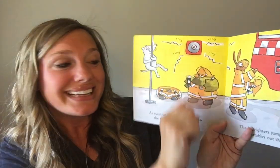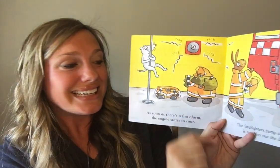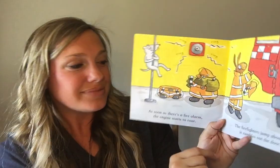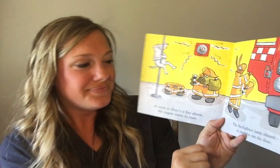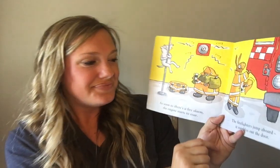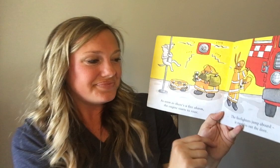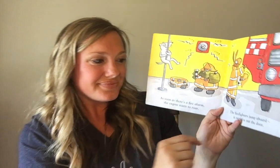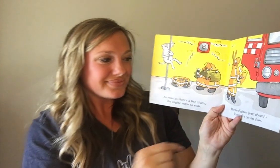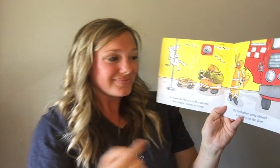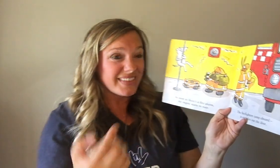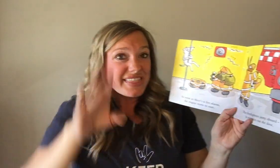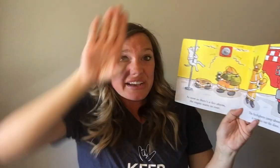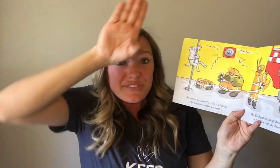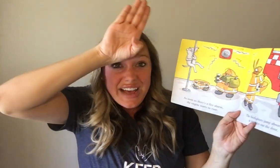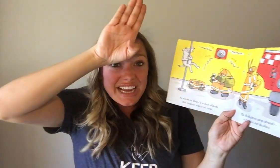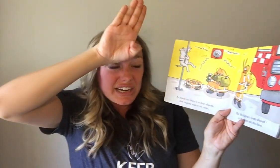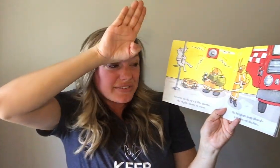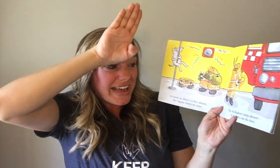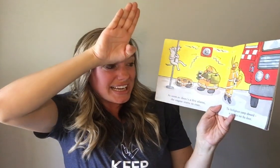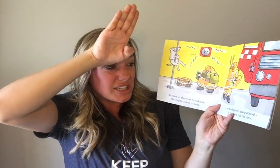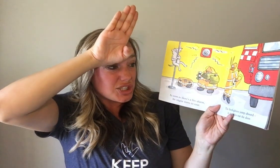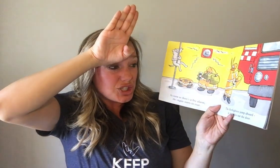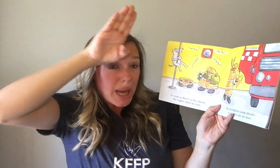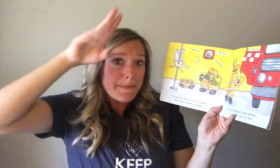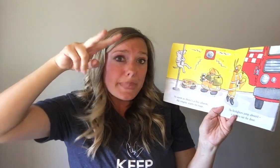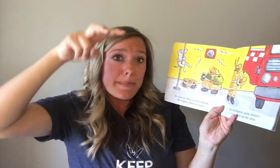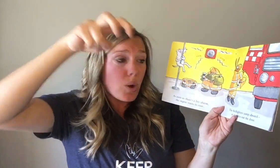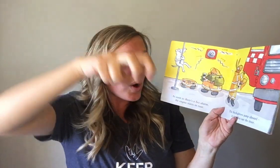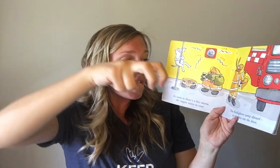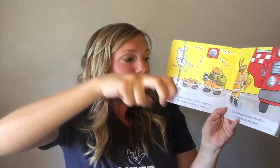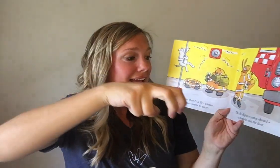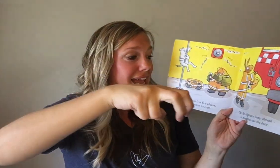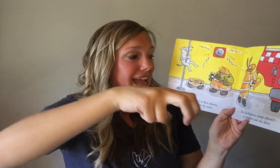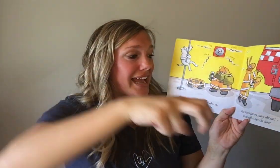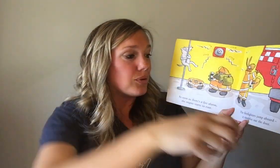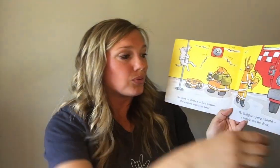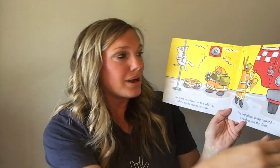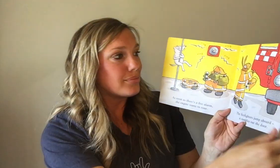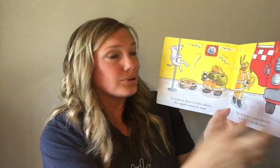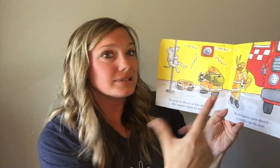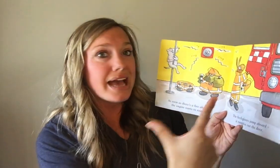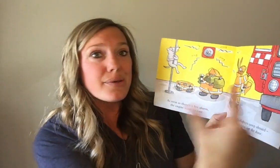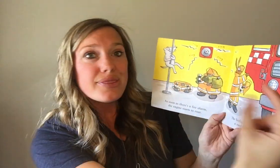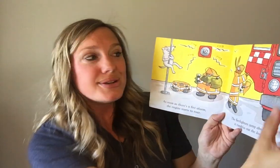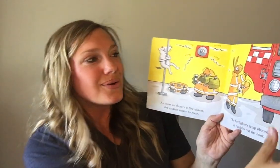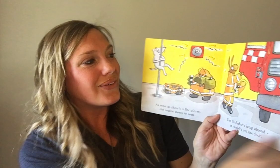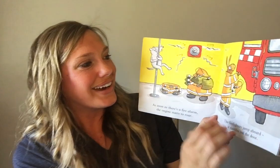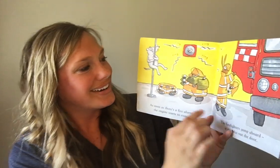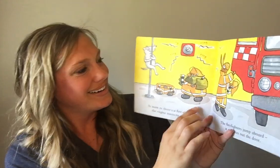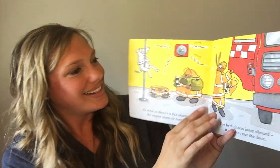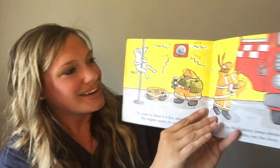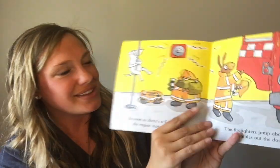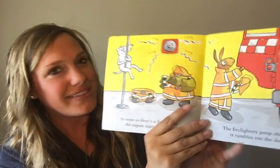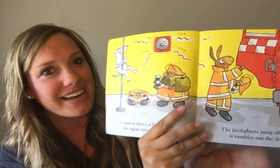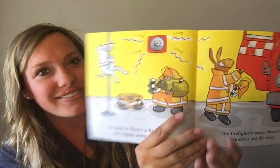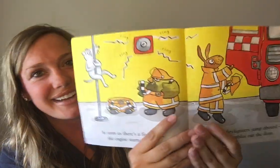ring. The firefighters jump aboard. It rumbles out the door. Look at the